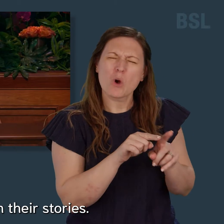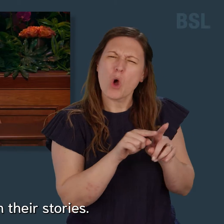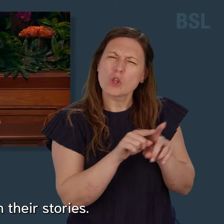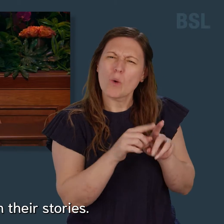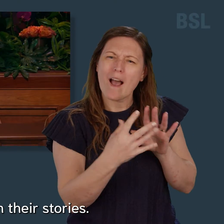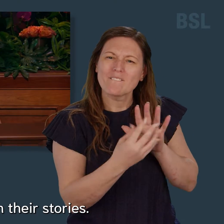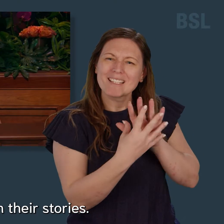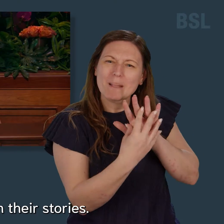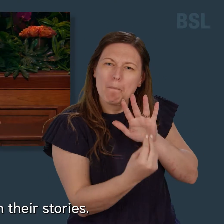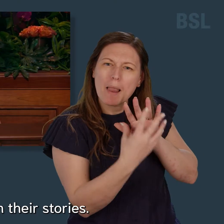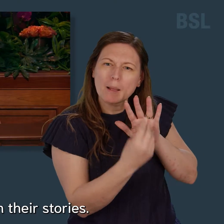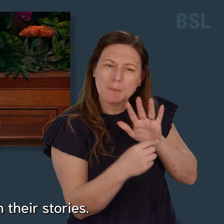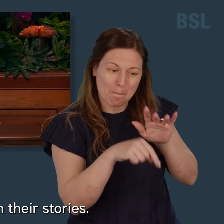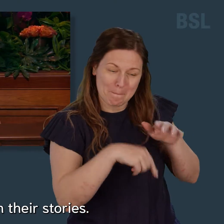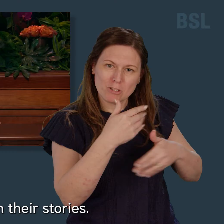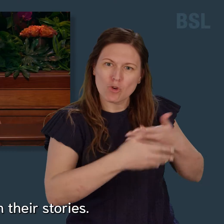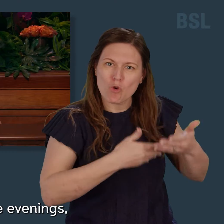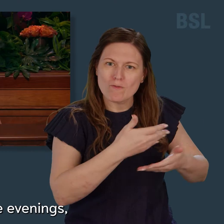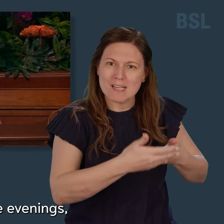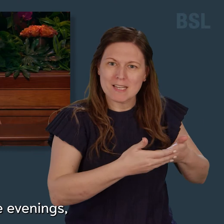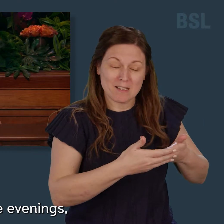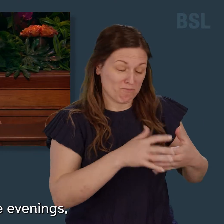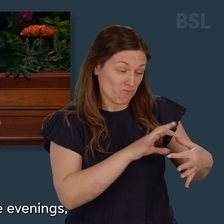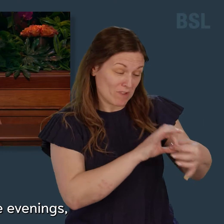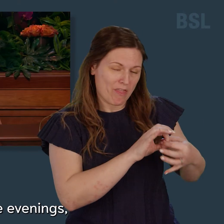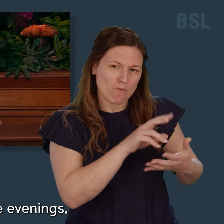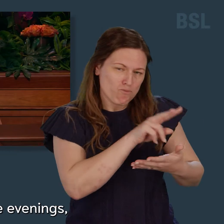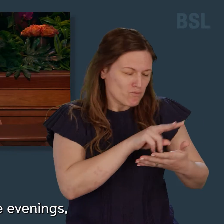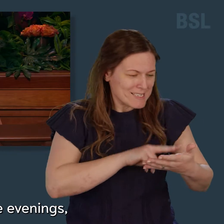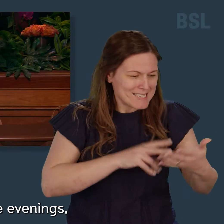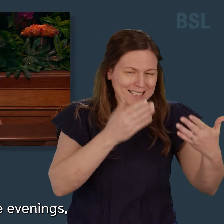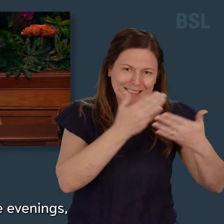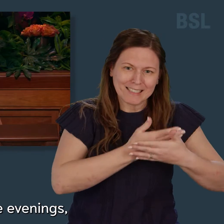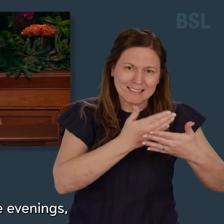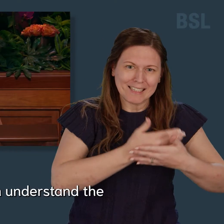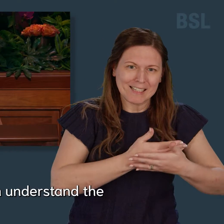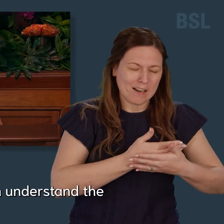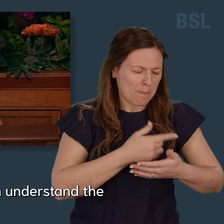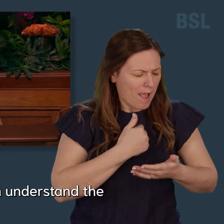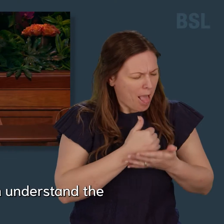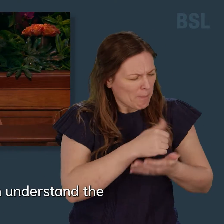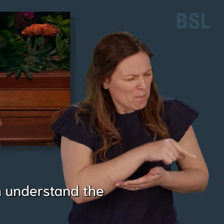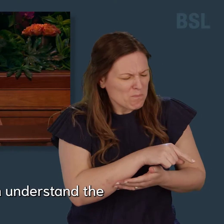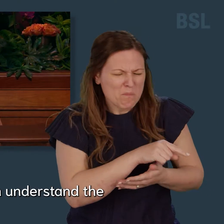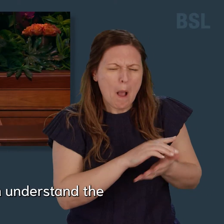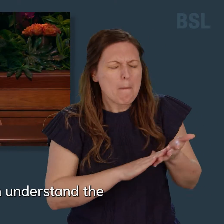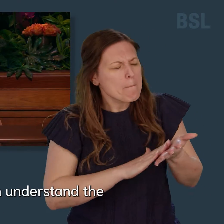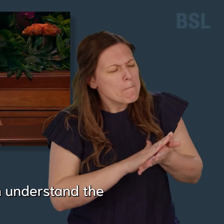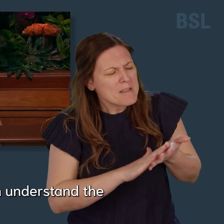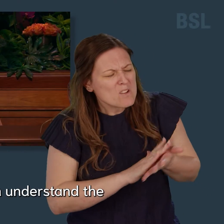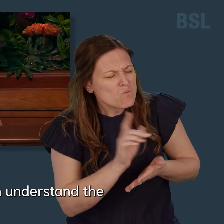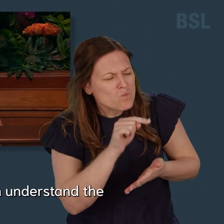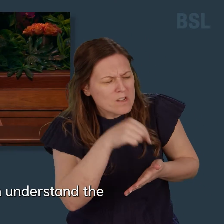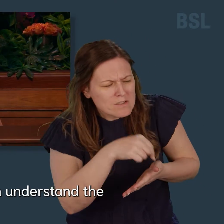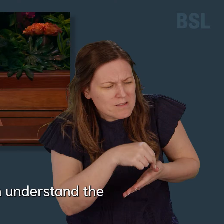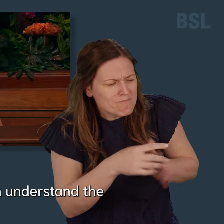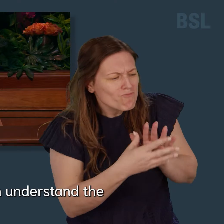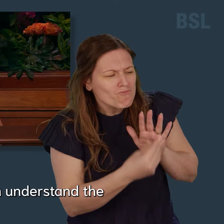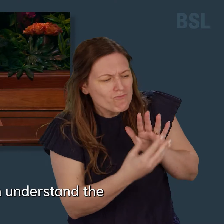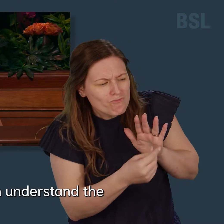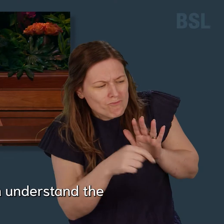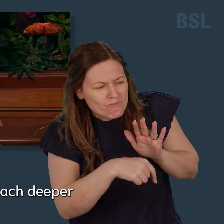used symbolism in their stories. As we read together in the evenings, I loved helping my children understand